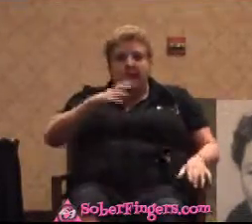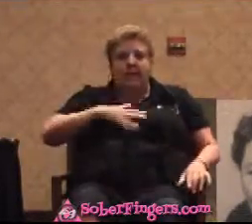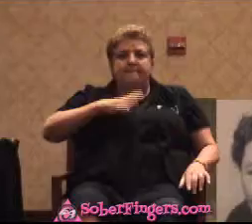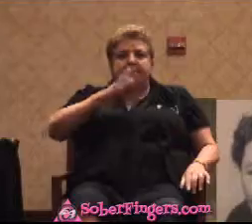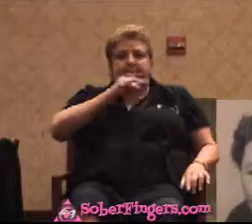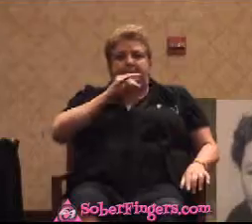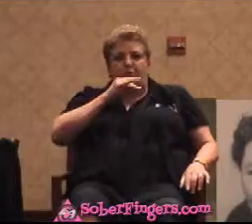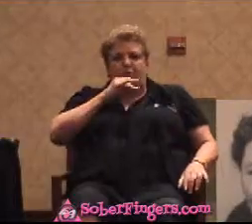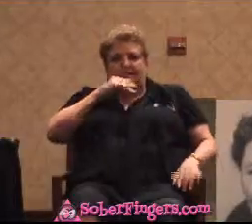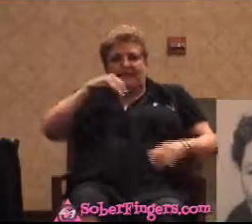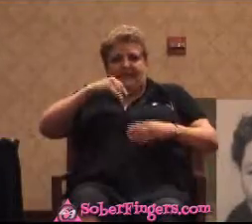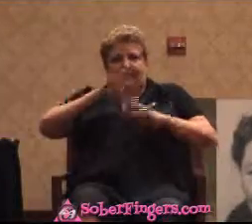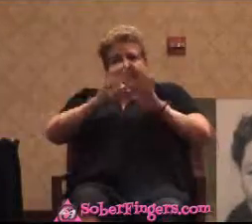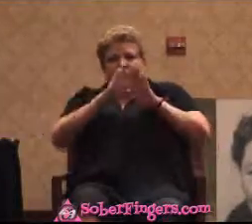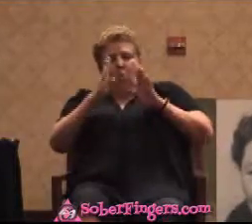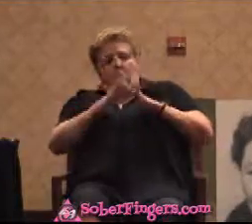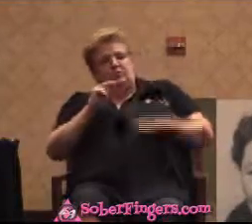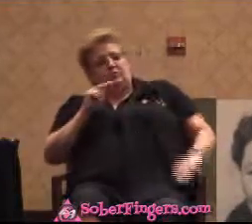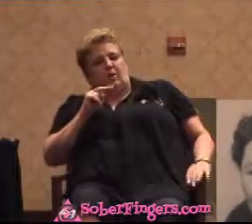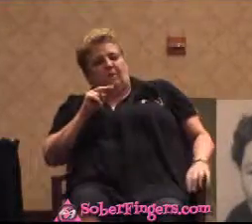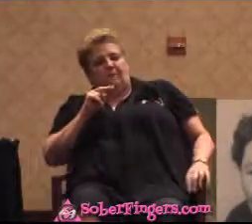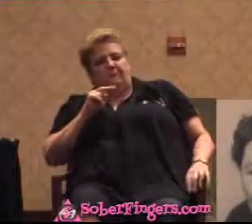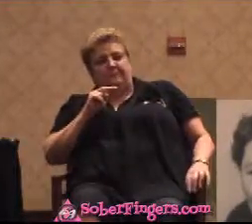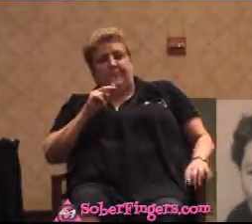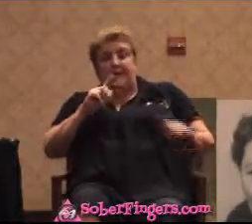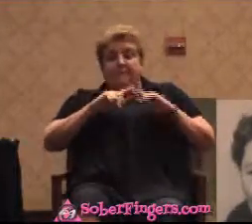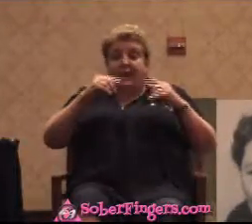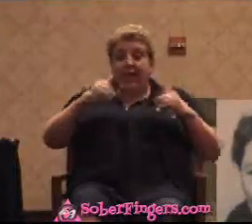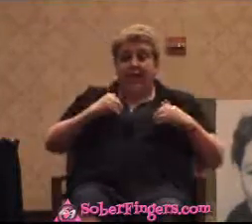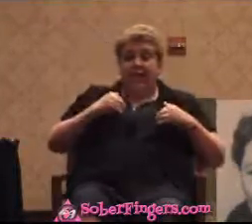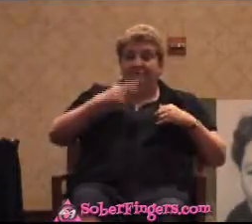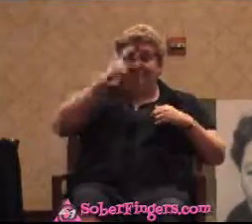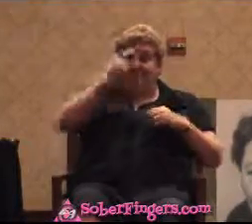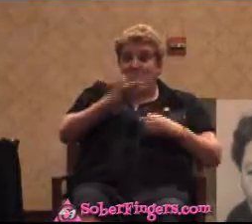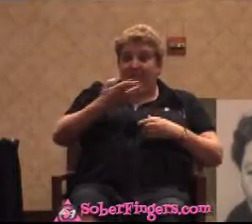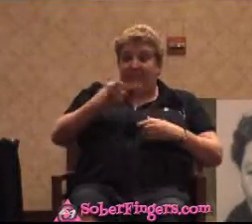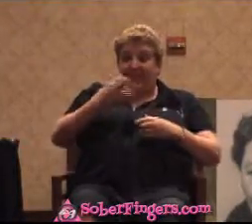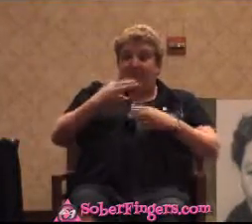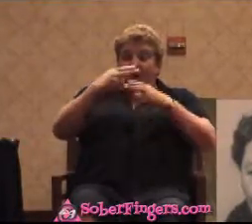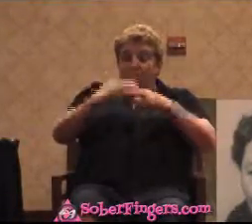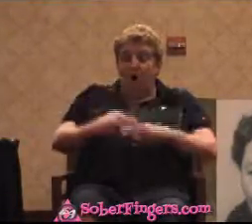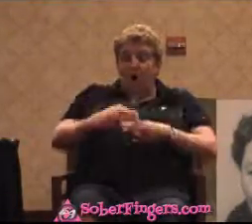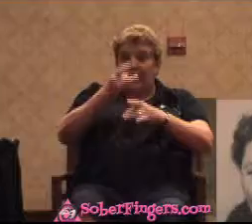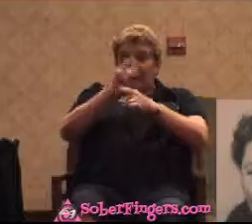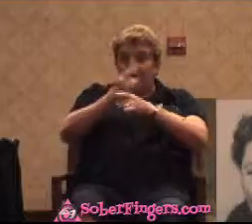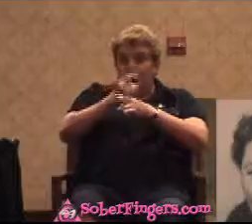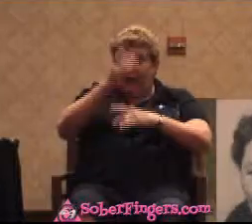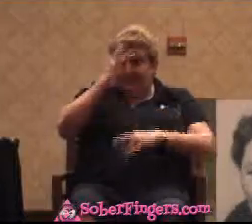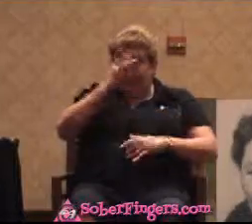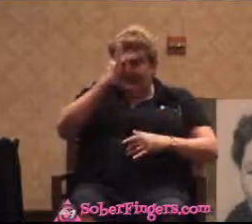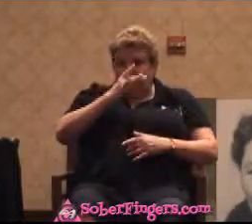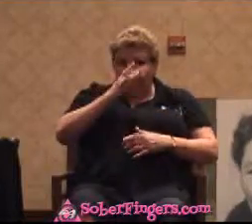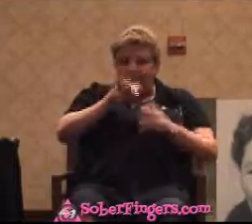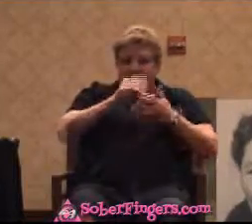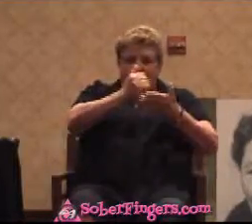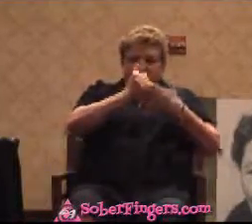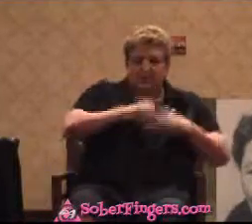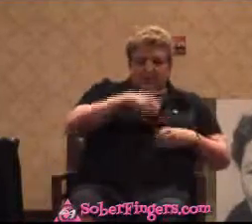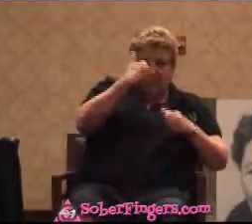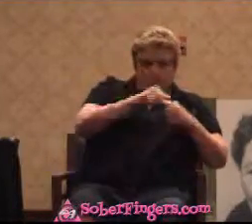right? But I got this thing called alcoholism that helps me remember what I should forget and forget what I should remember. And what